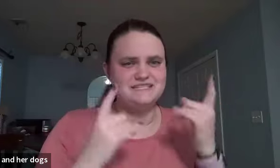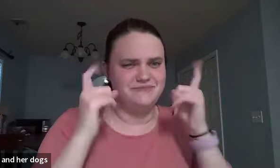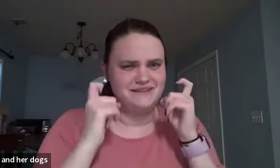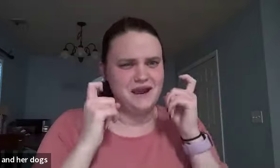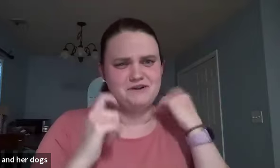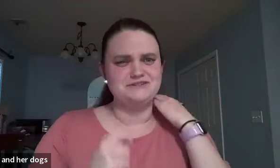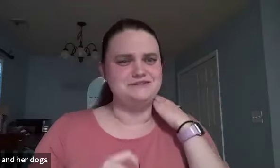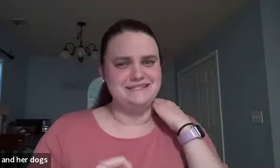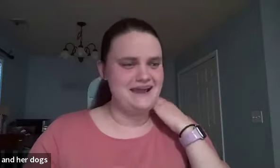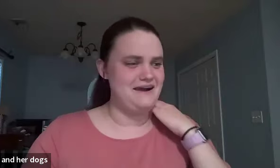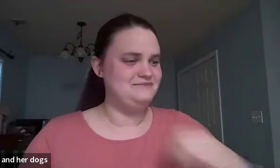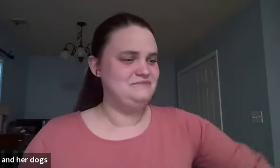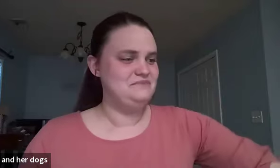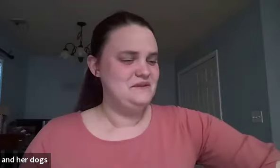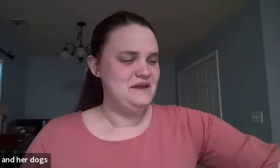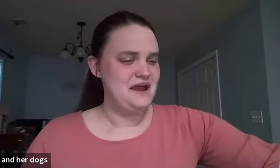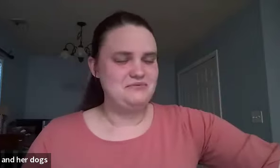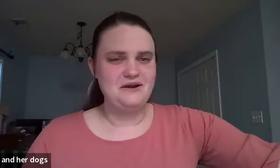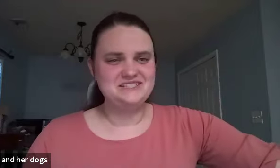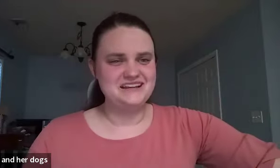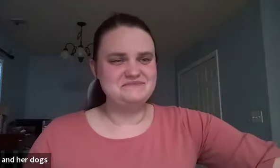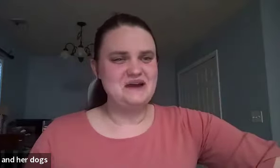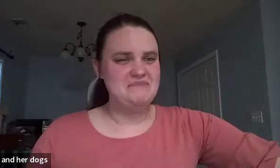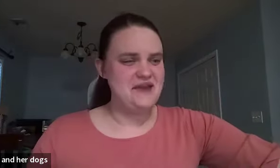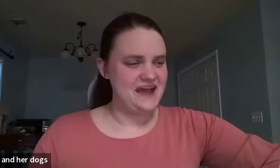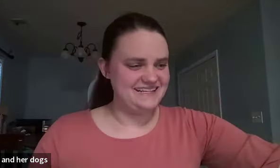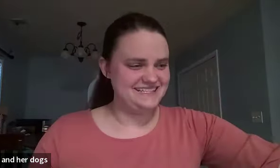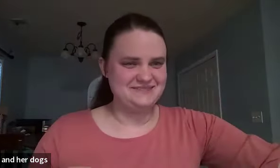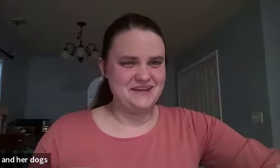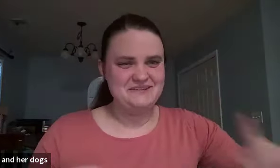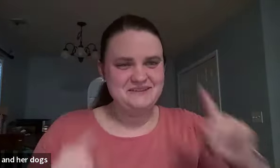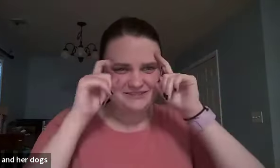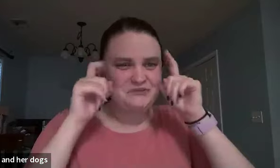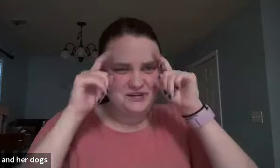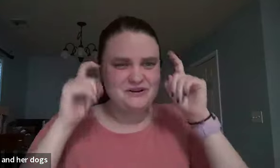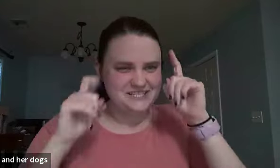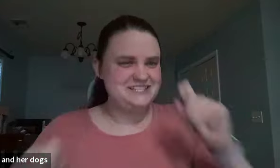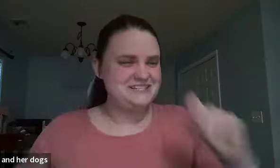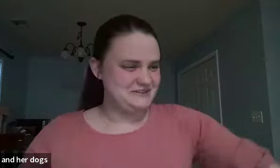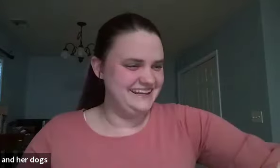is immediately eyebrows are down. I promise you guys, I'm not mad. It's just the showing you what you do.